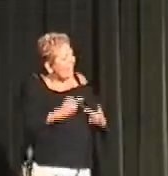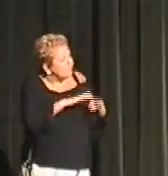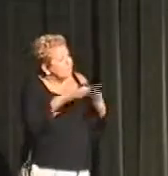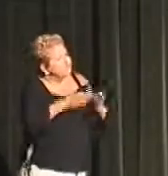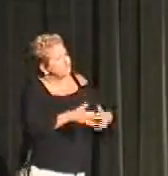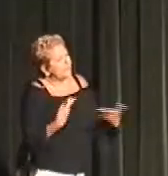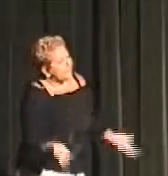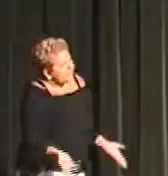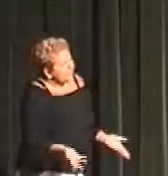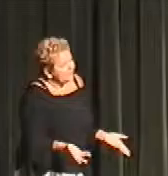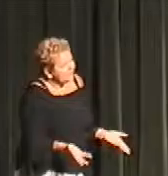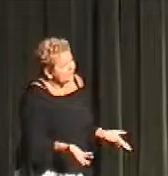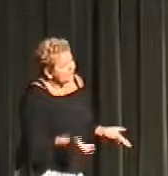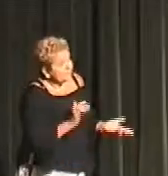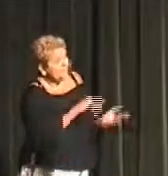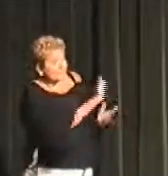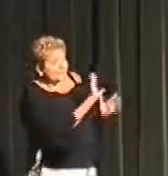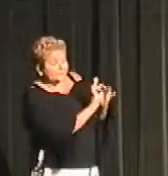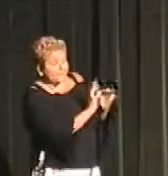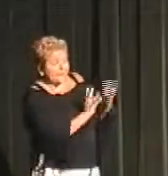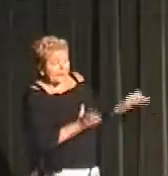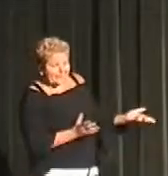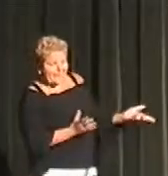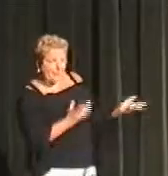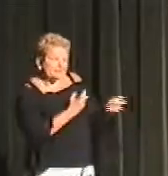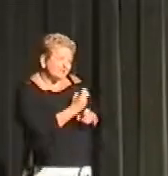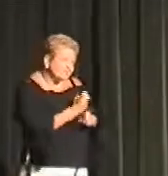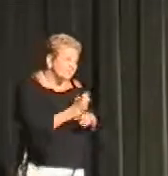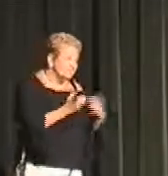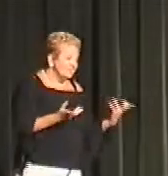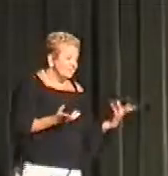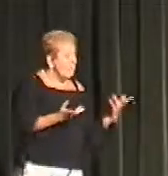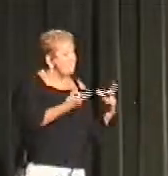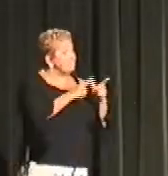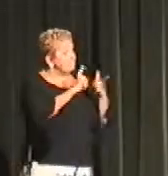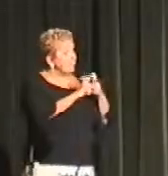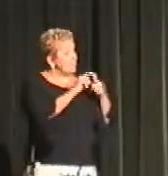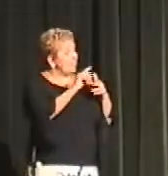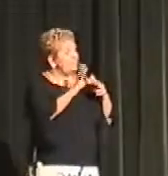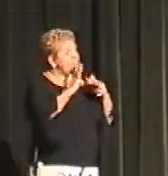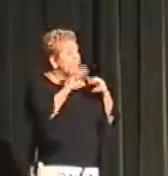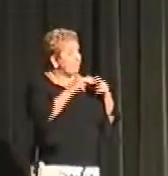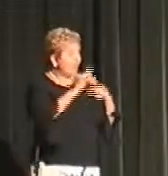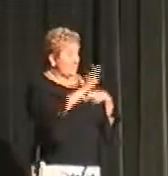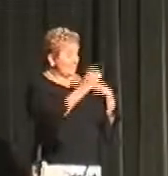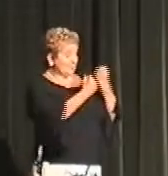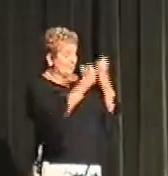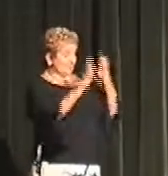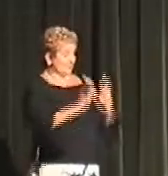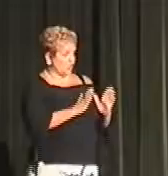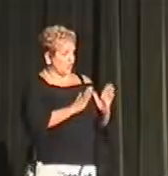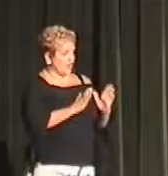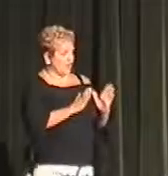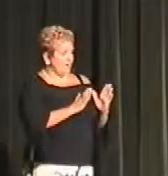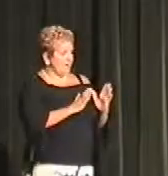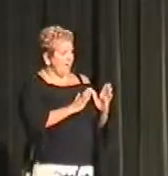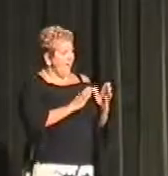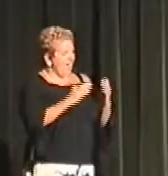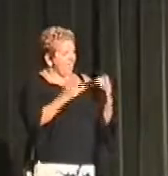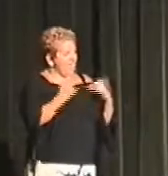And he shared about the guy that became his sponsor when he was on Skid Row, someone that he had drank with and that he had known in the